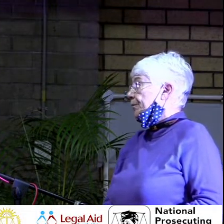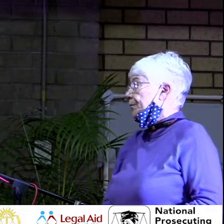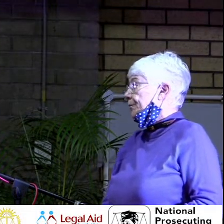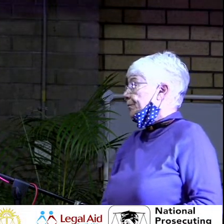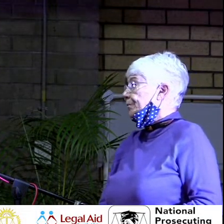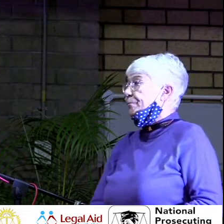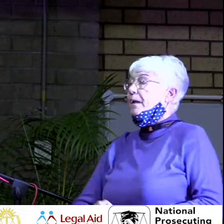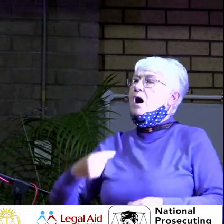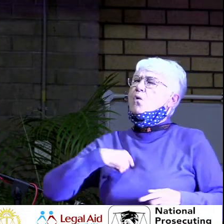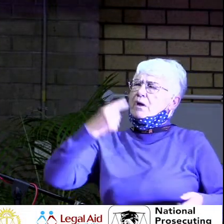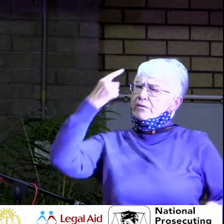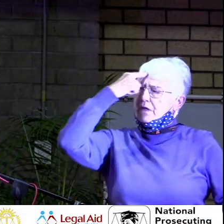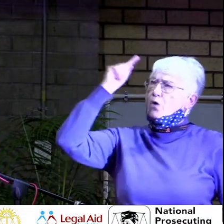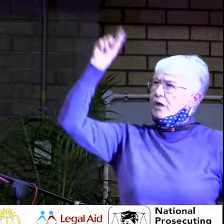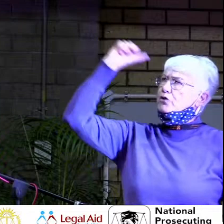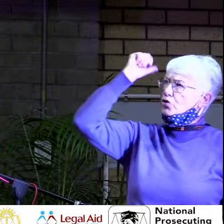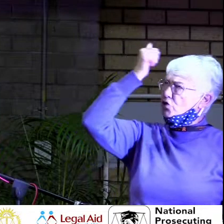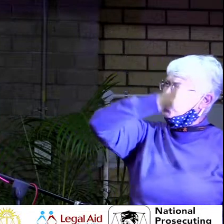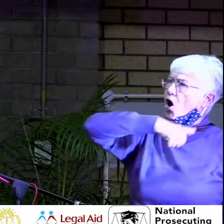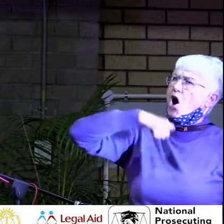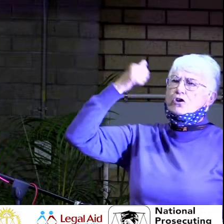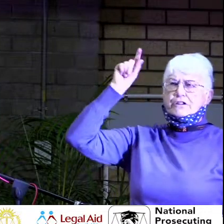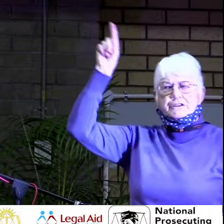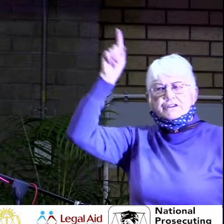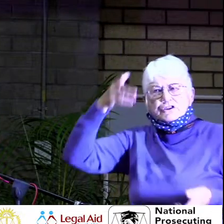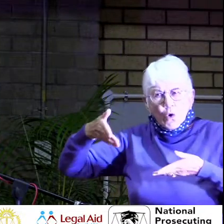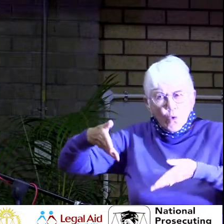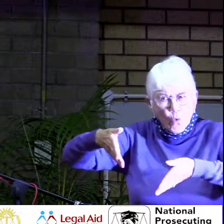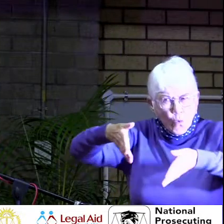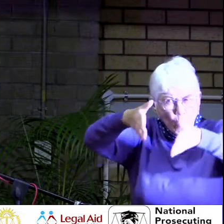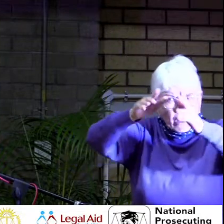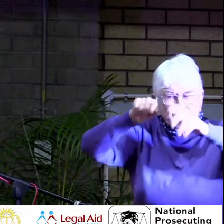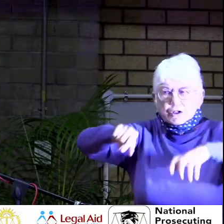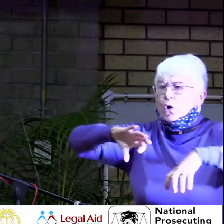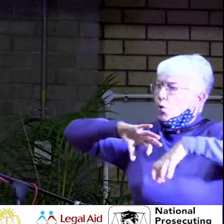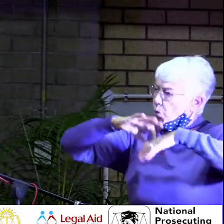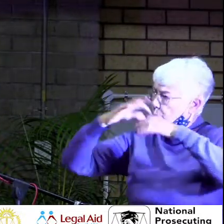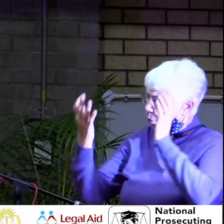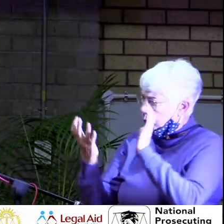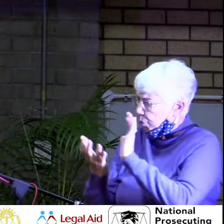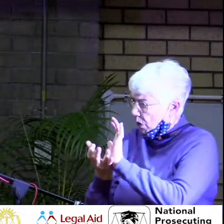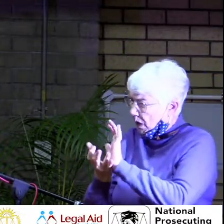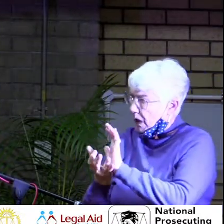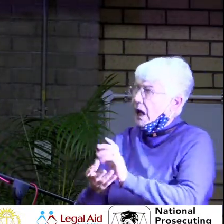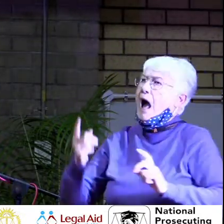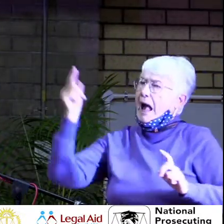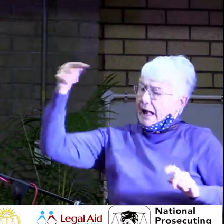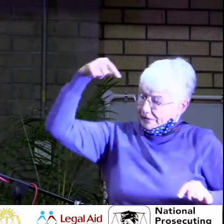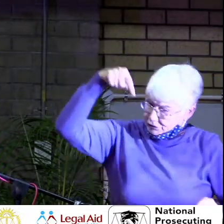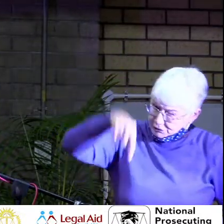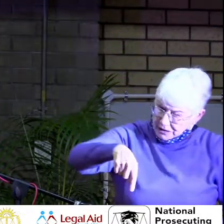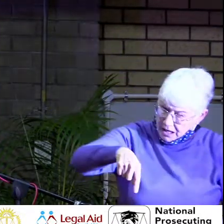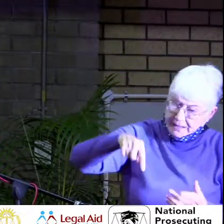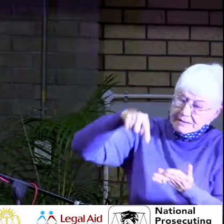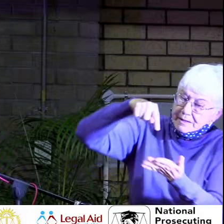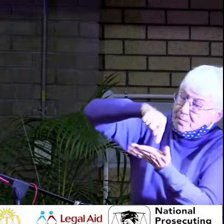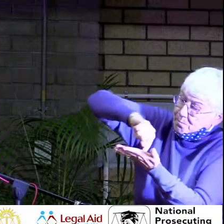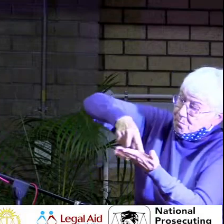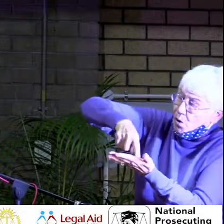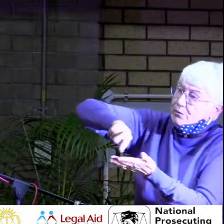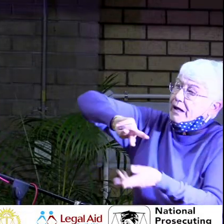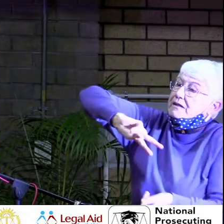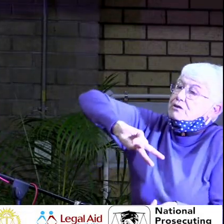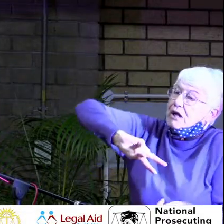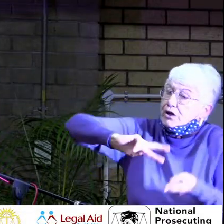His ways of how He works mysteriously. And today is a turning point in this community